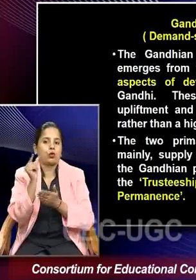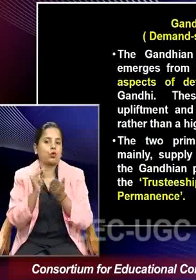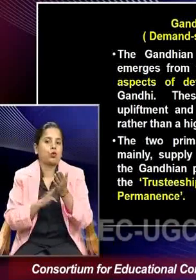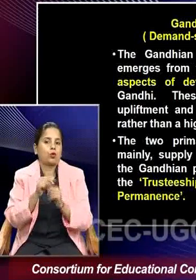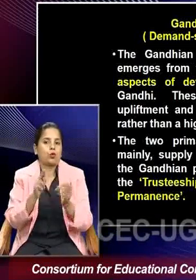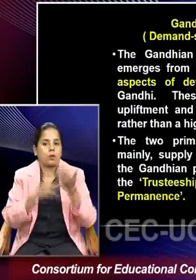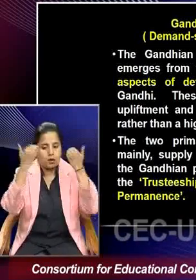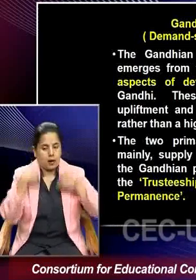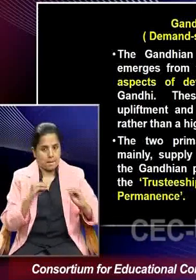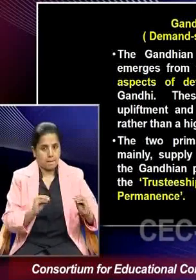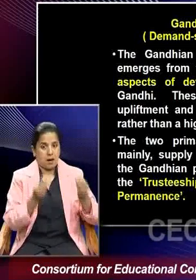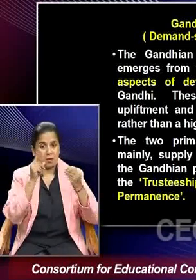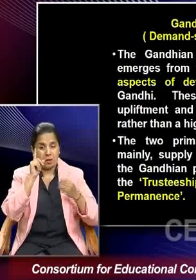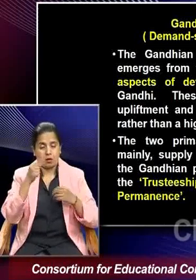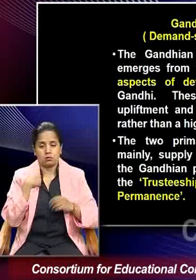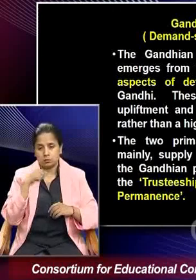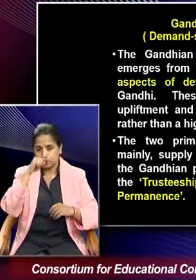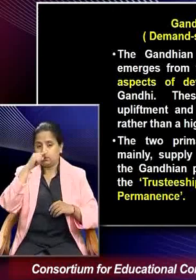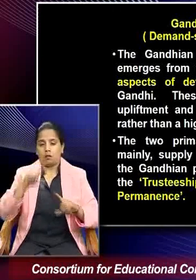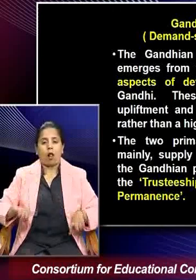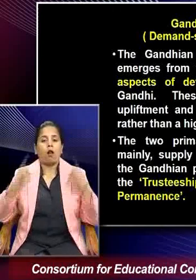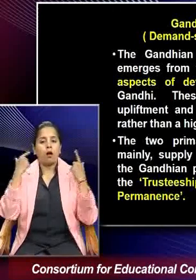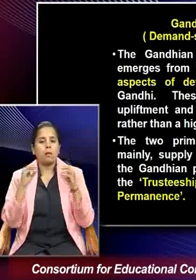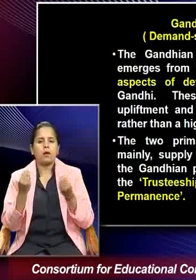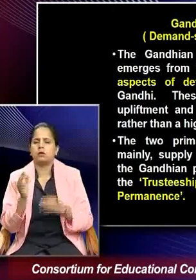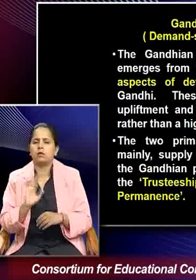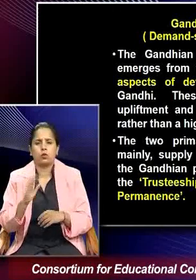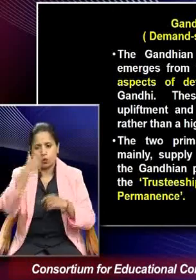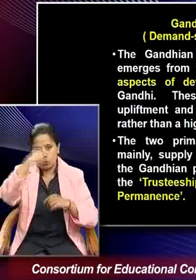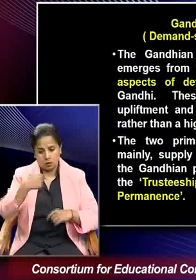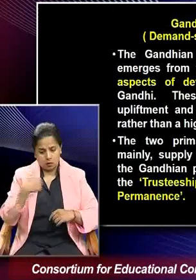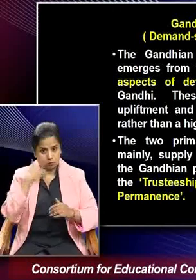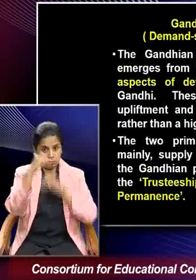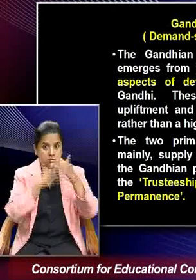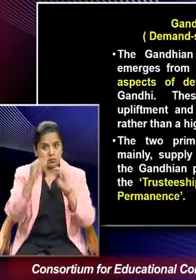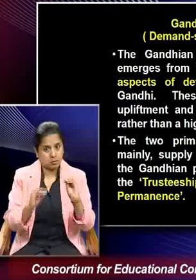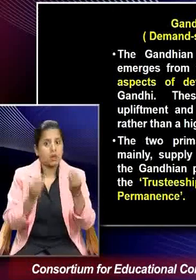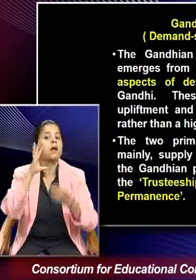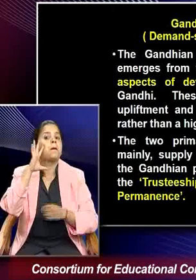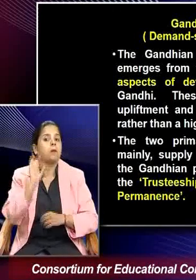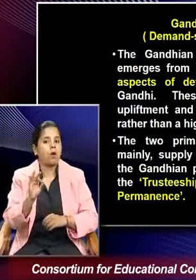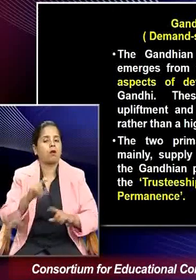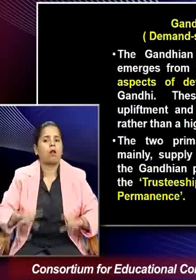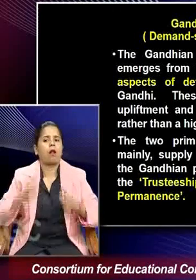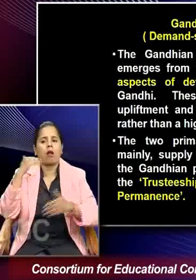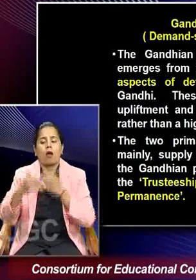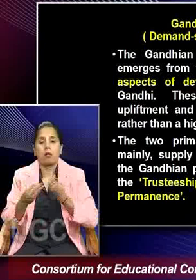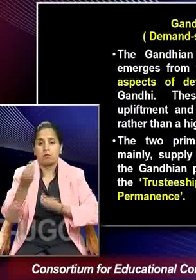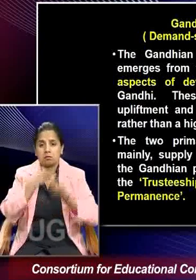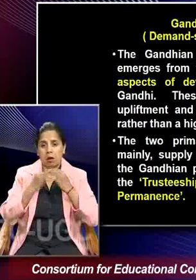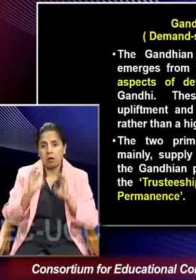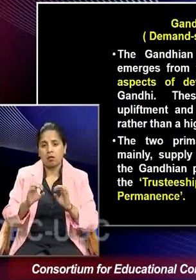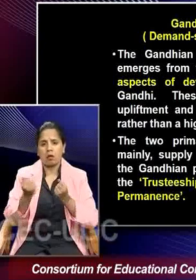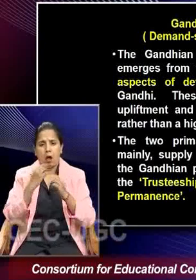rather than the higher standards of living. So, the two primary forces of economics, which are supply and